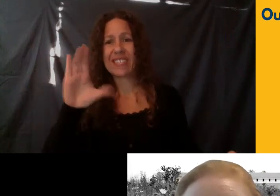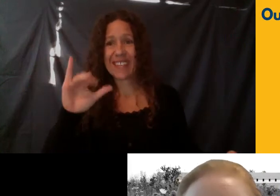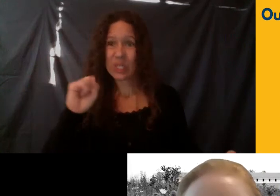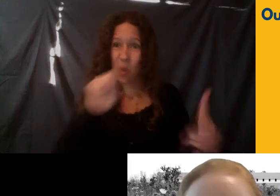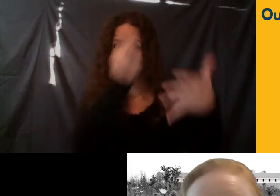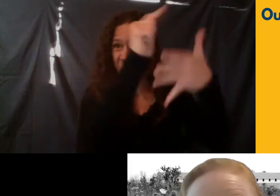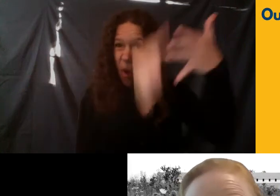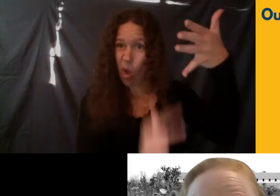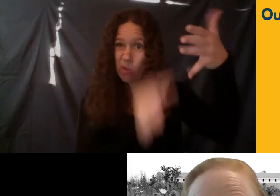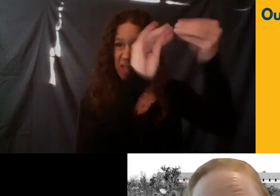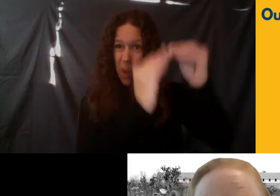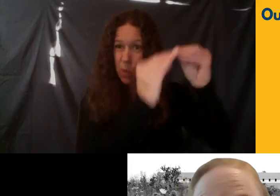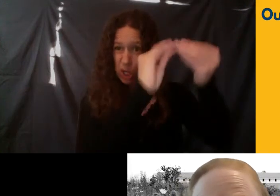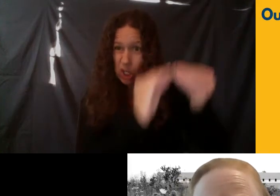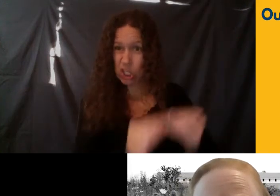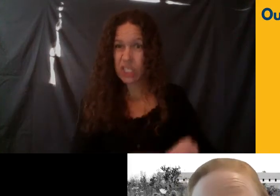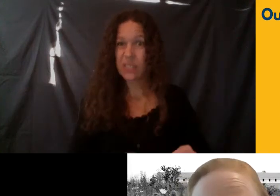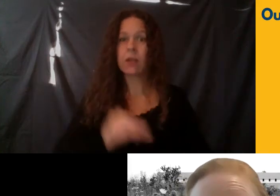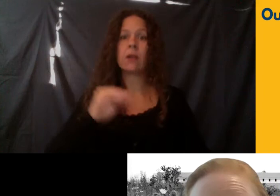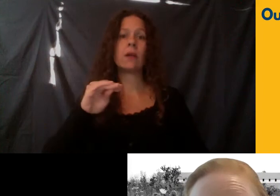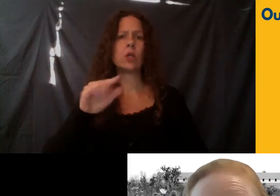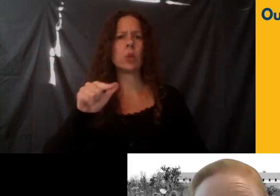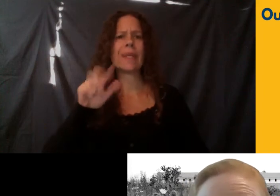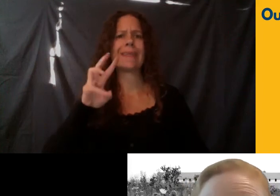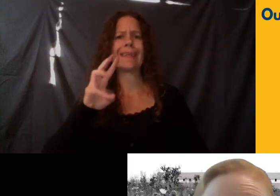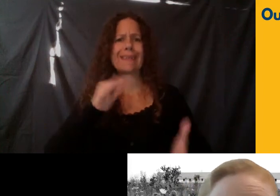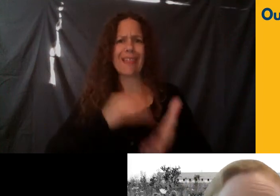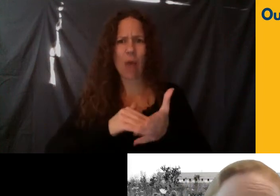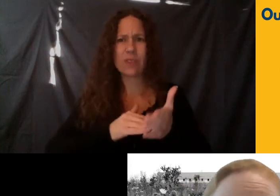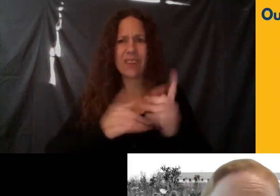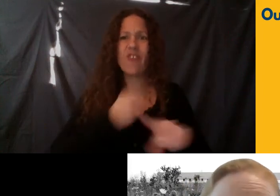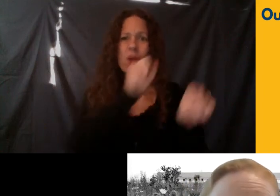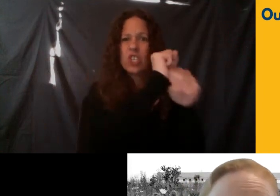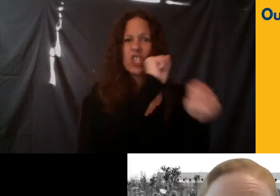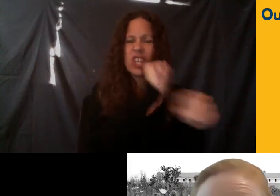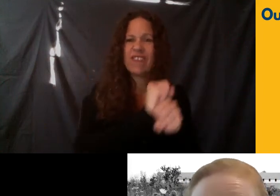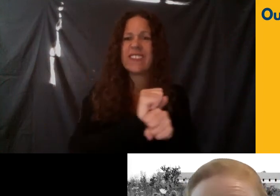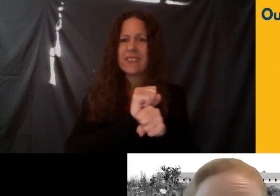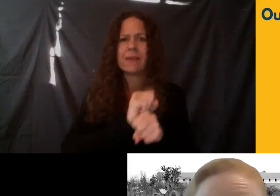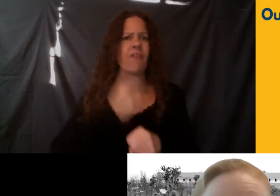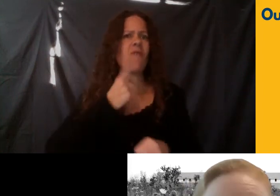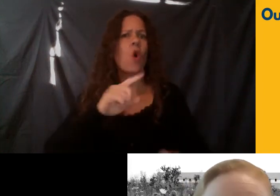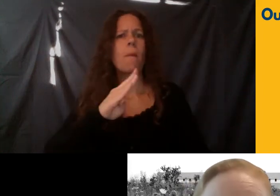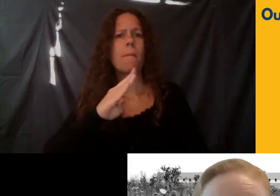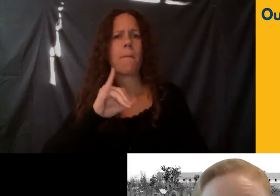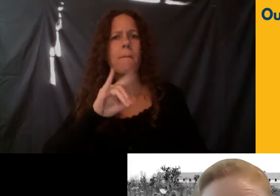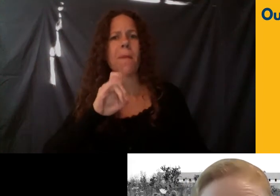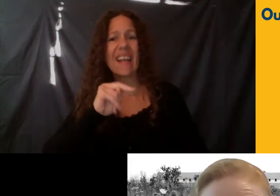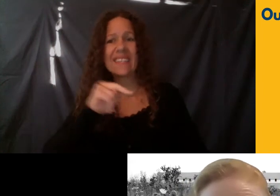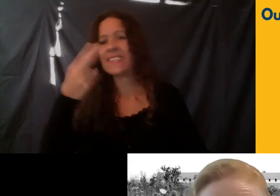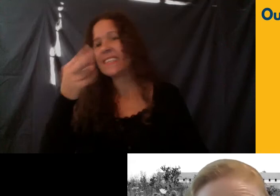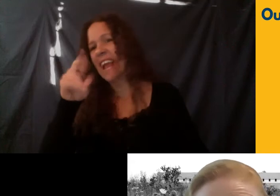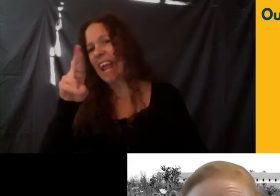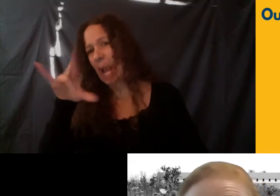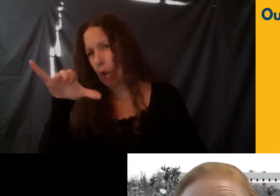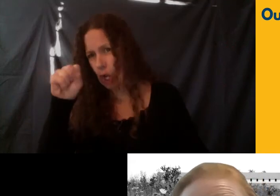of those shifts and 330,000 of those contacts were for the Biden-Harris ticket and or for Senate priorities in